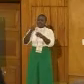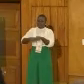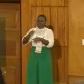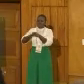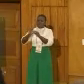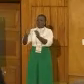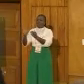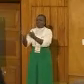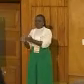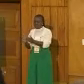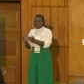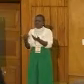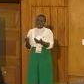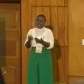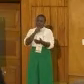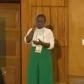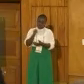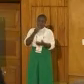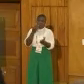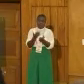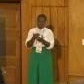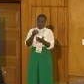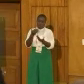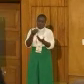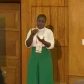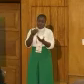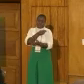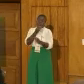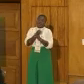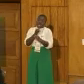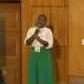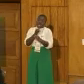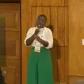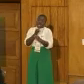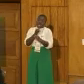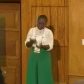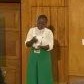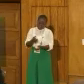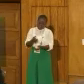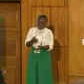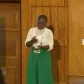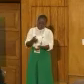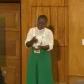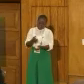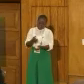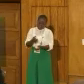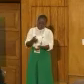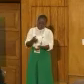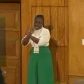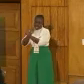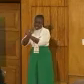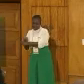and ensuring continuity of care. The integration of social, structural, and clinical responses ensured a holistic